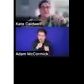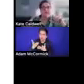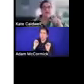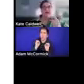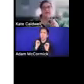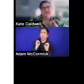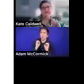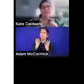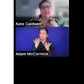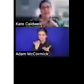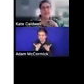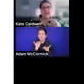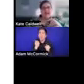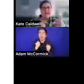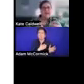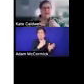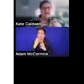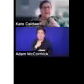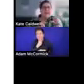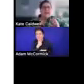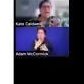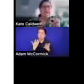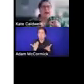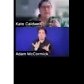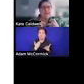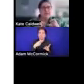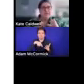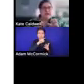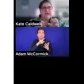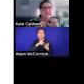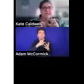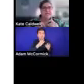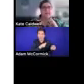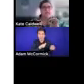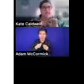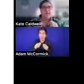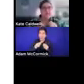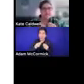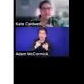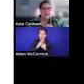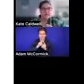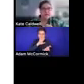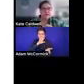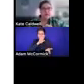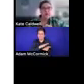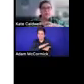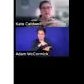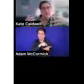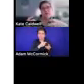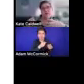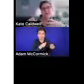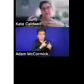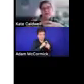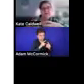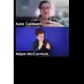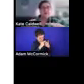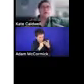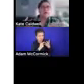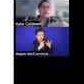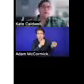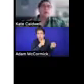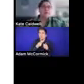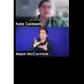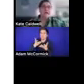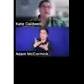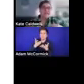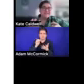reducing intersectionality to simply and looking at interaction effects between variables, for example, which strips it of its